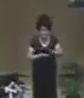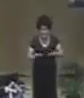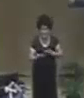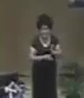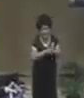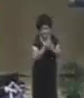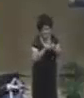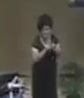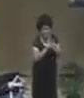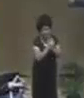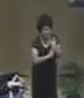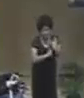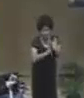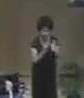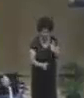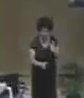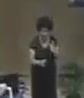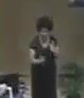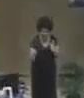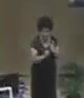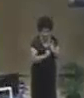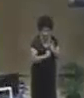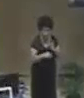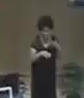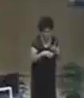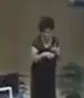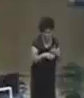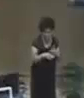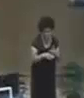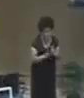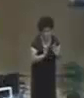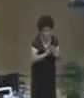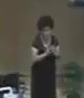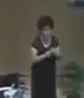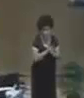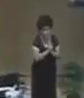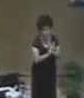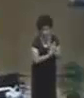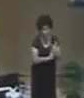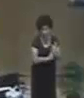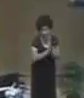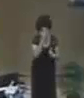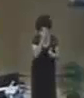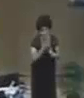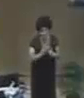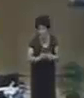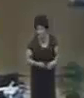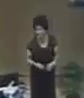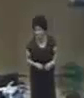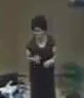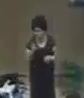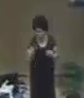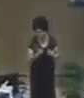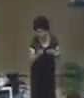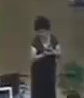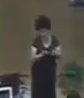who will come in and work through concepts with them. That's particularly good for those courses that do